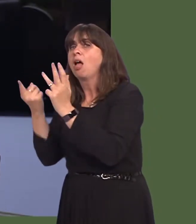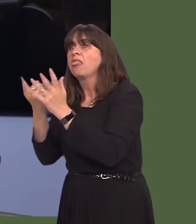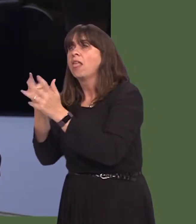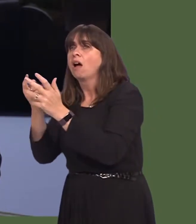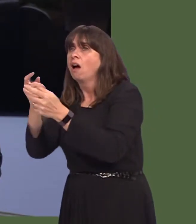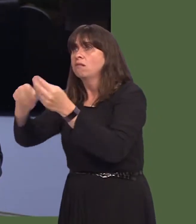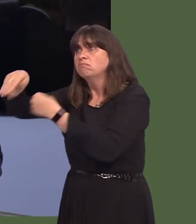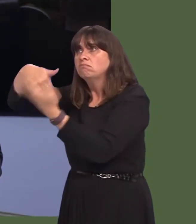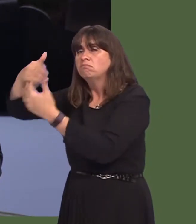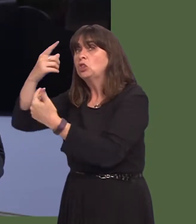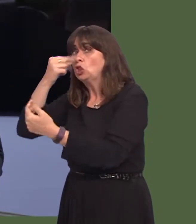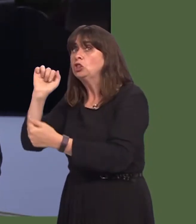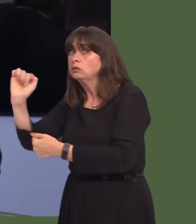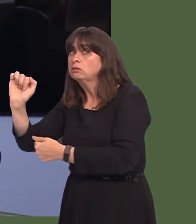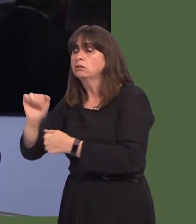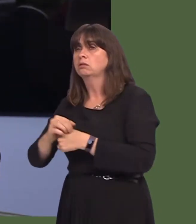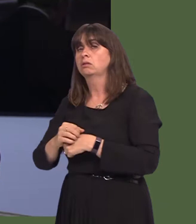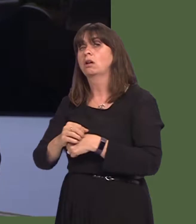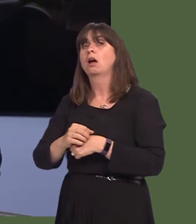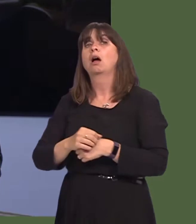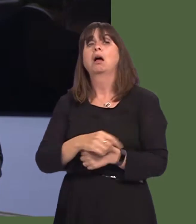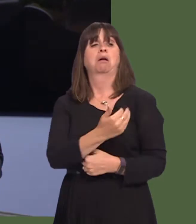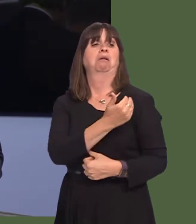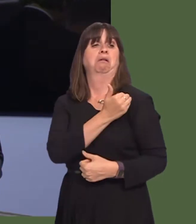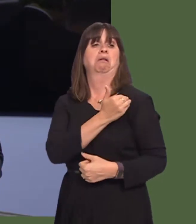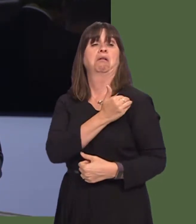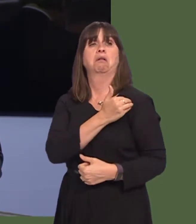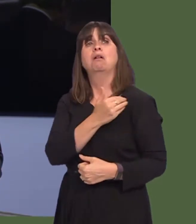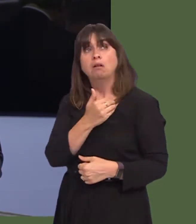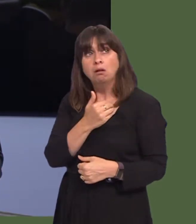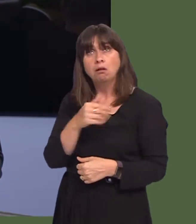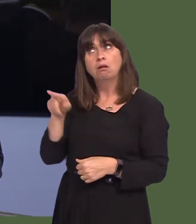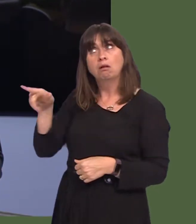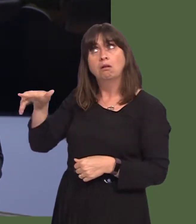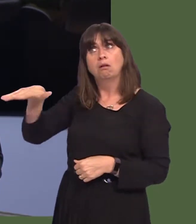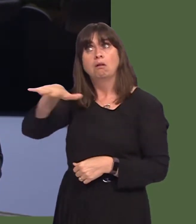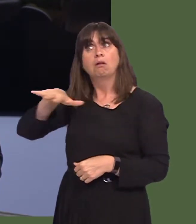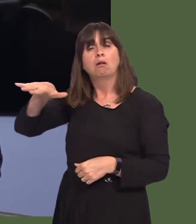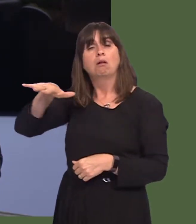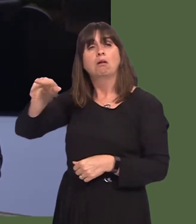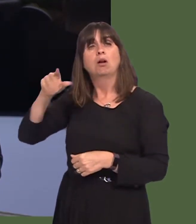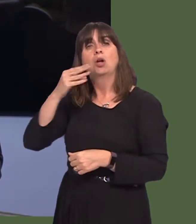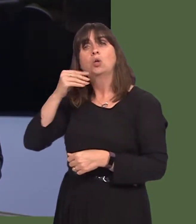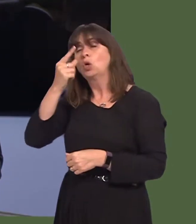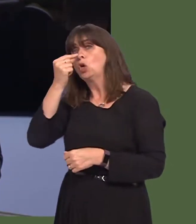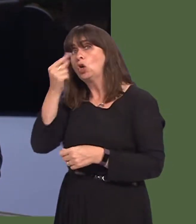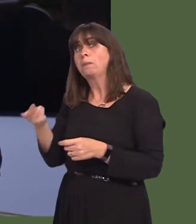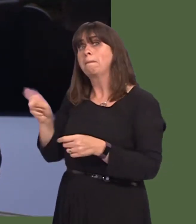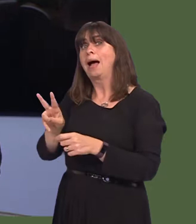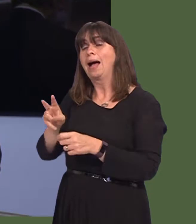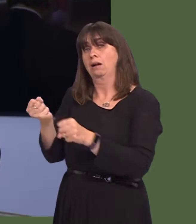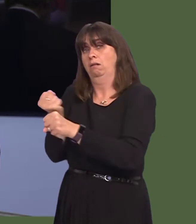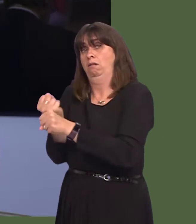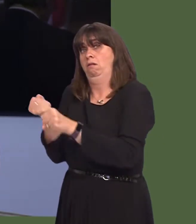that further with them. I've since been told by one source that other opportunities for the site simply refer to recommencing production